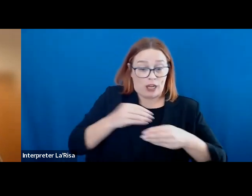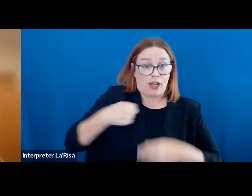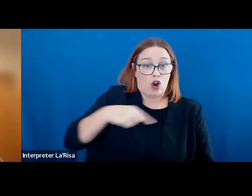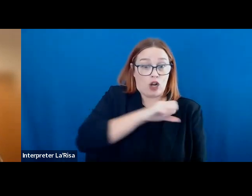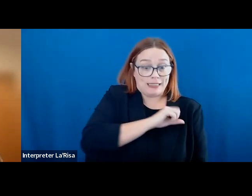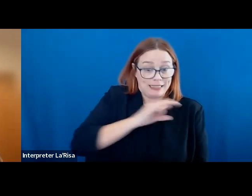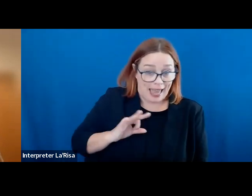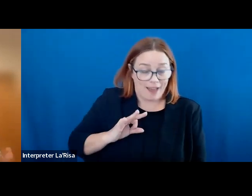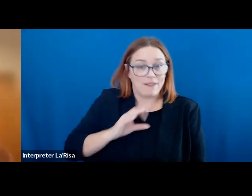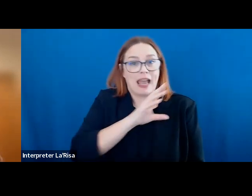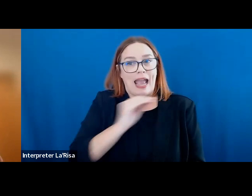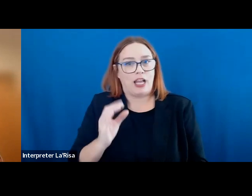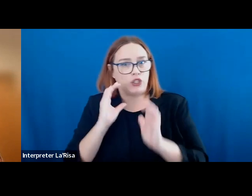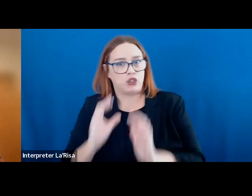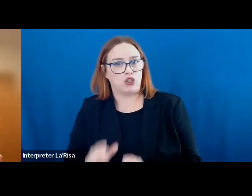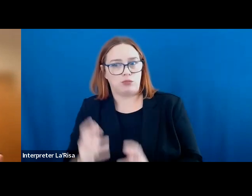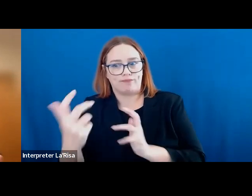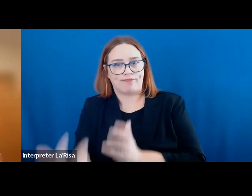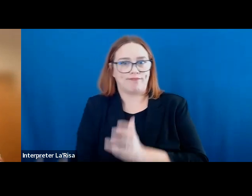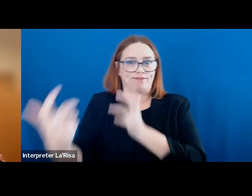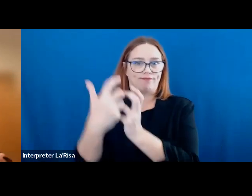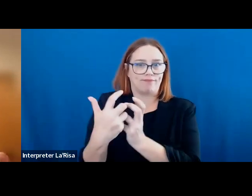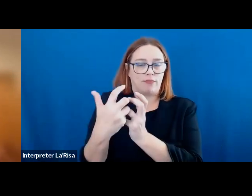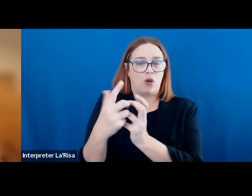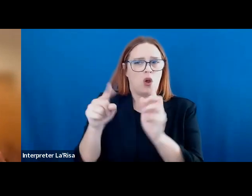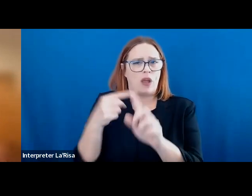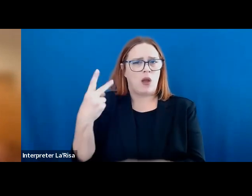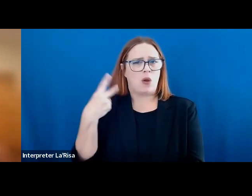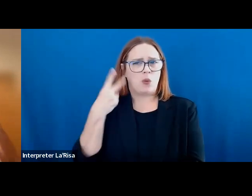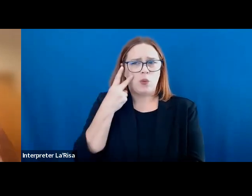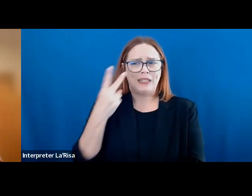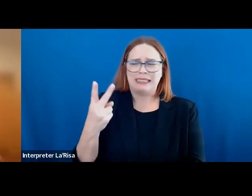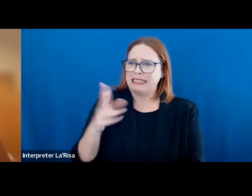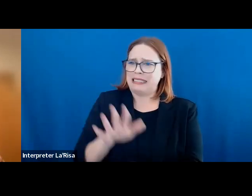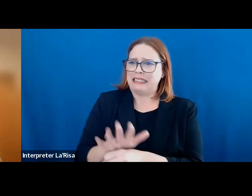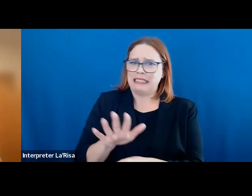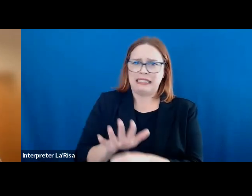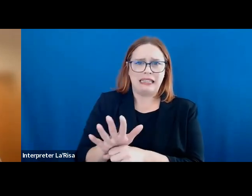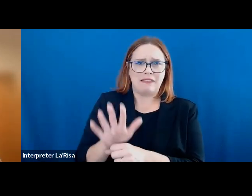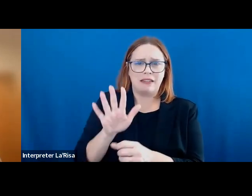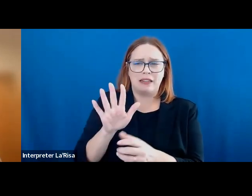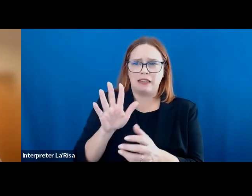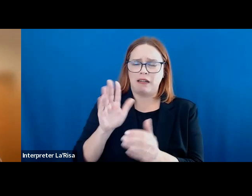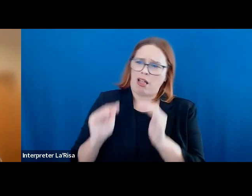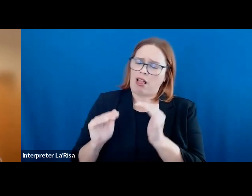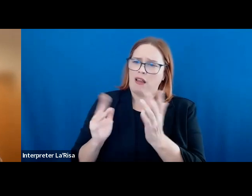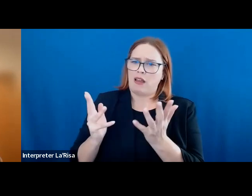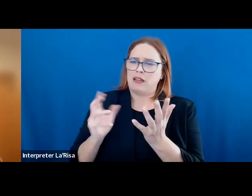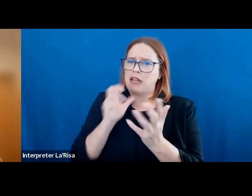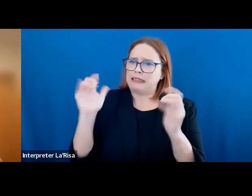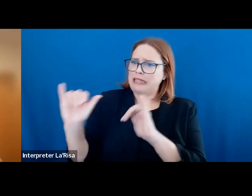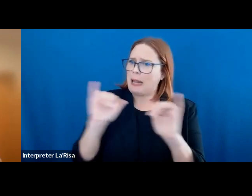consumers. And when we see those discrepancies, doing outreach to those communities